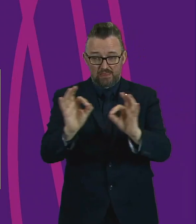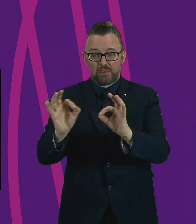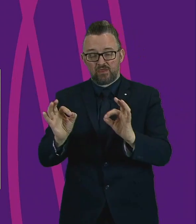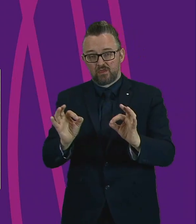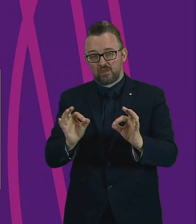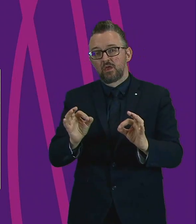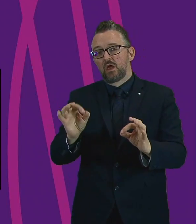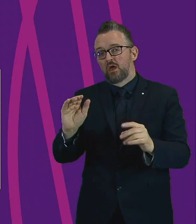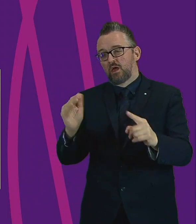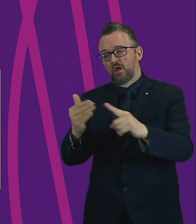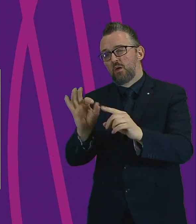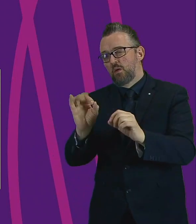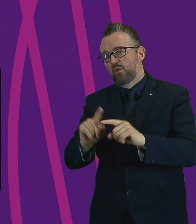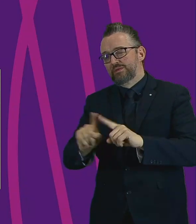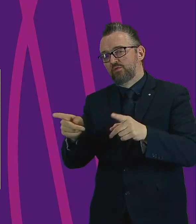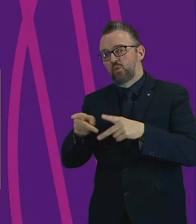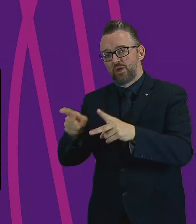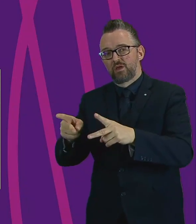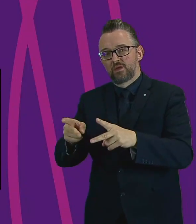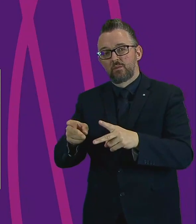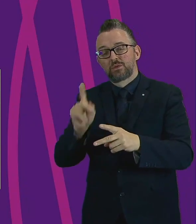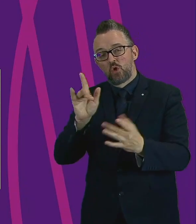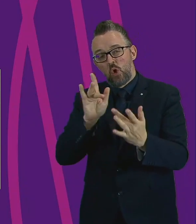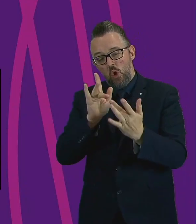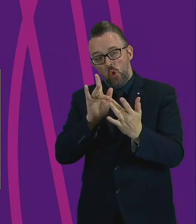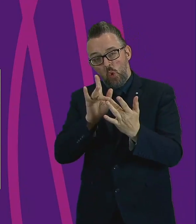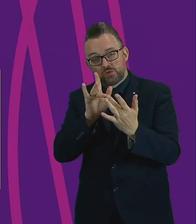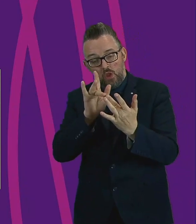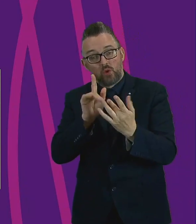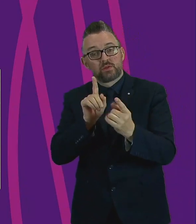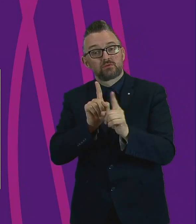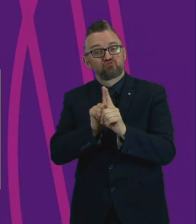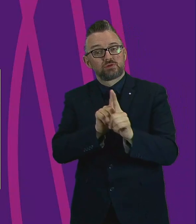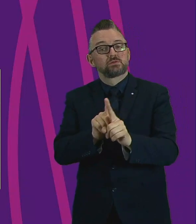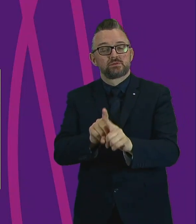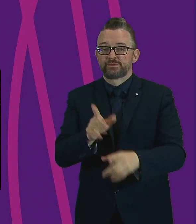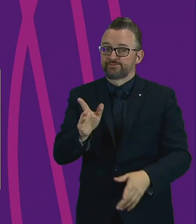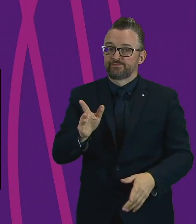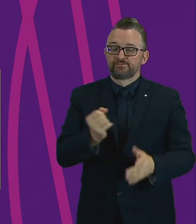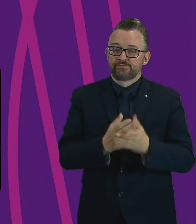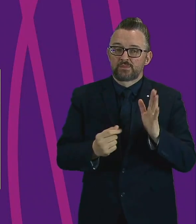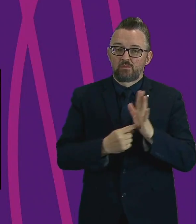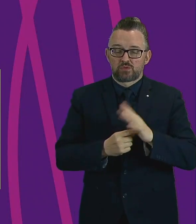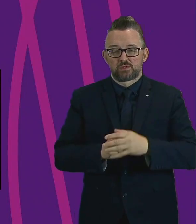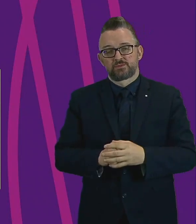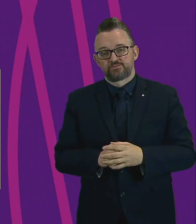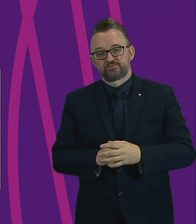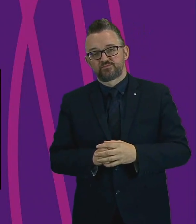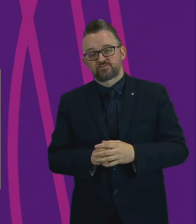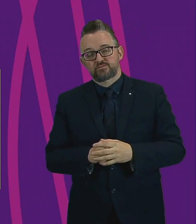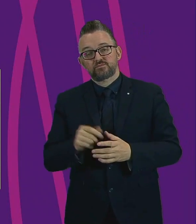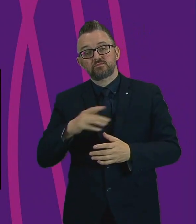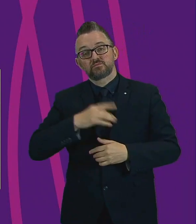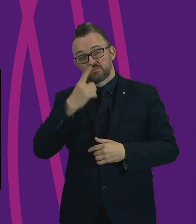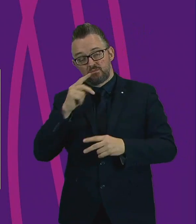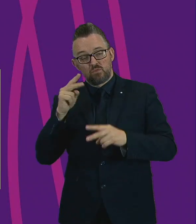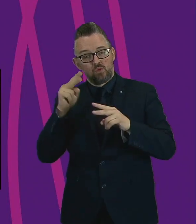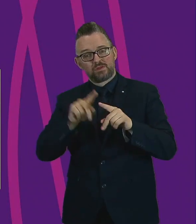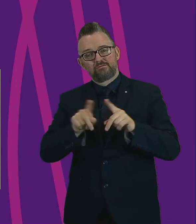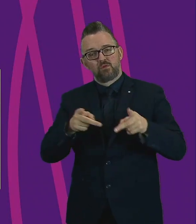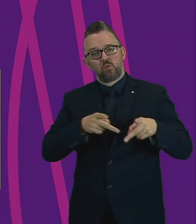different approaches, but contact tracing must be an essential part of that. We can begin to look as well at other approaches such